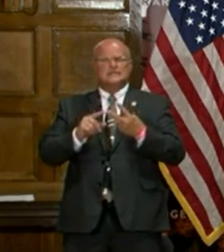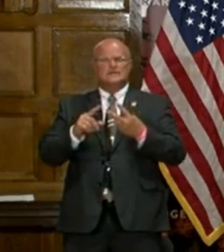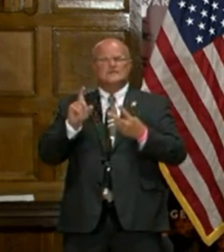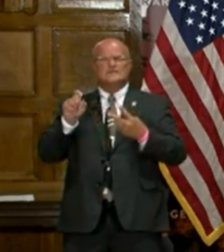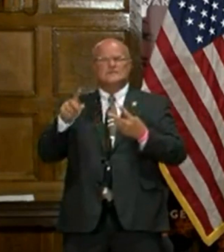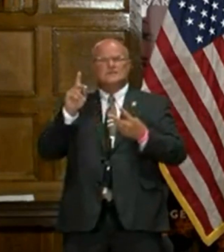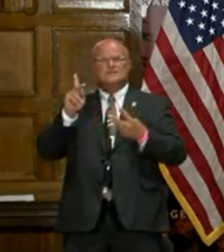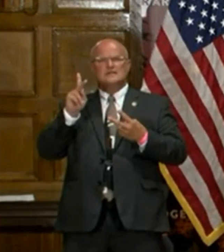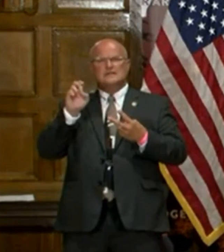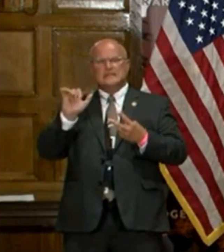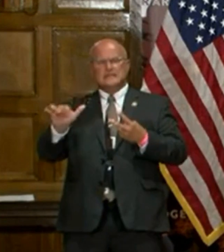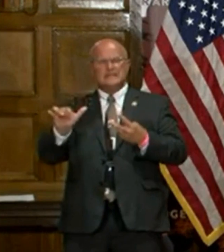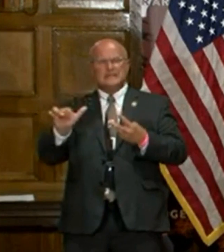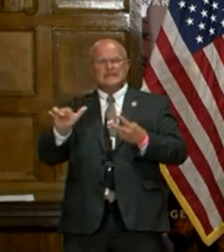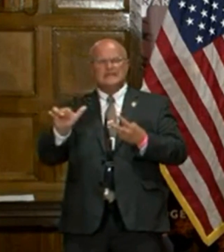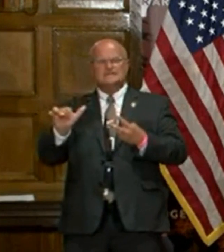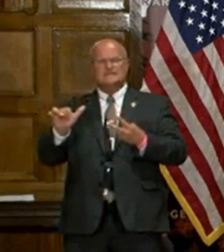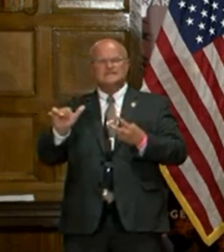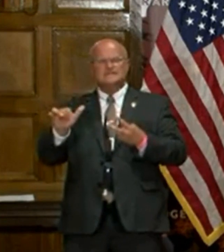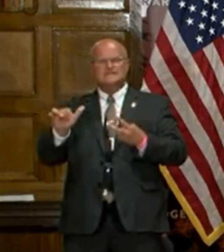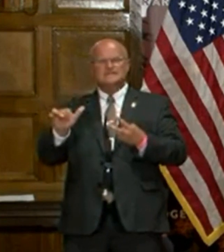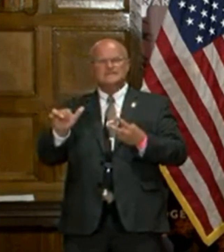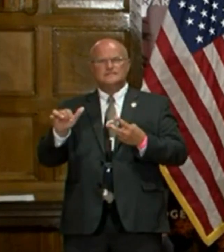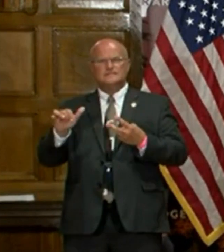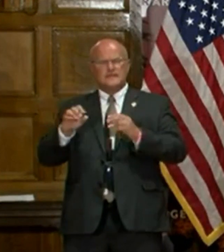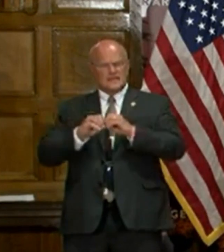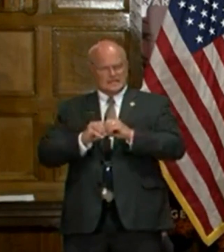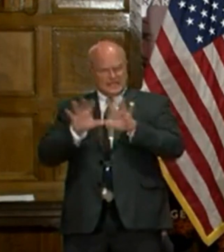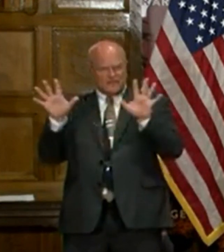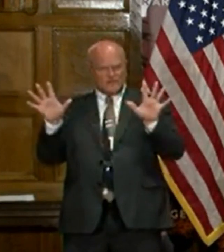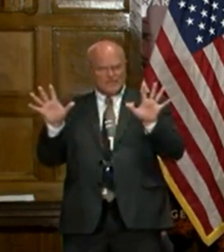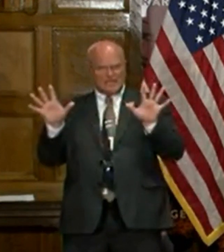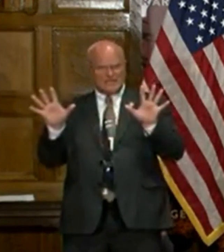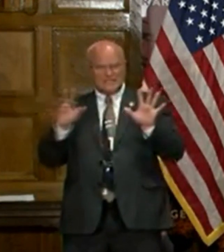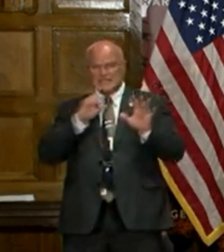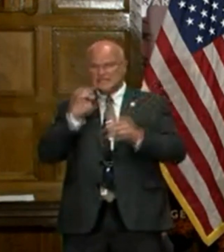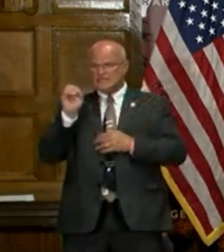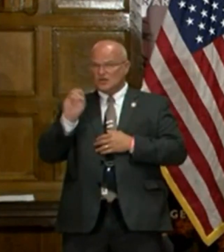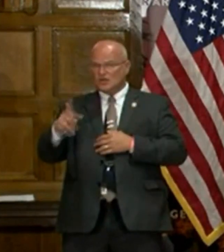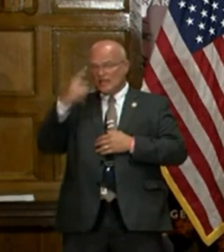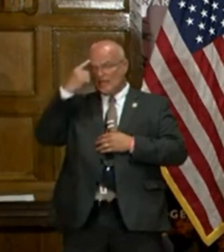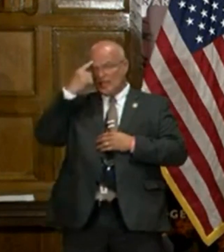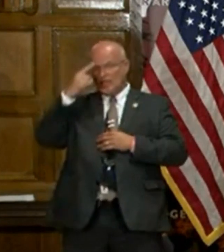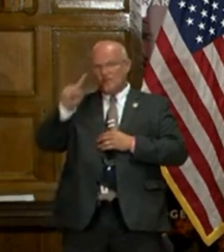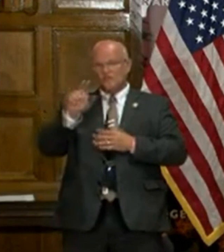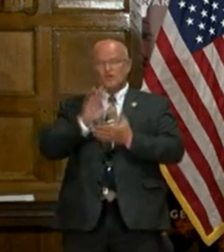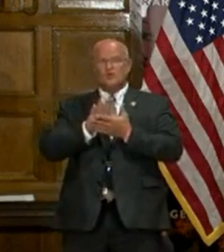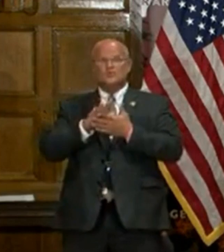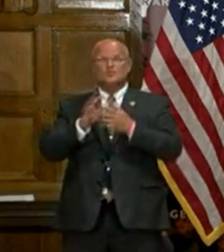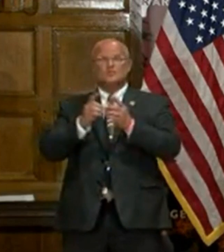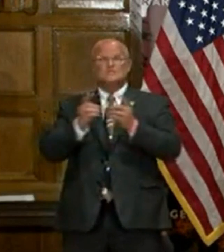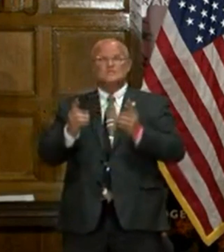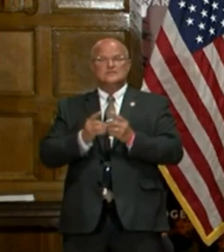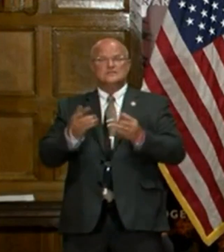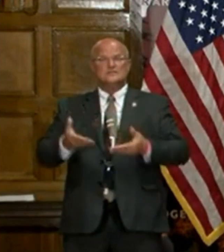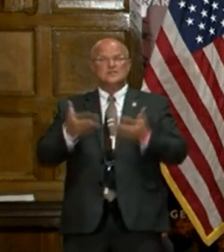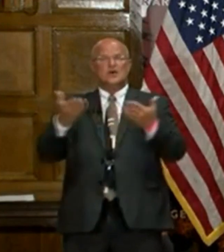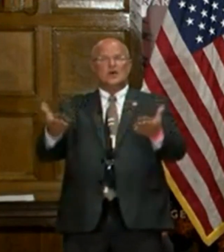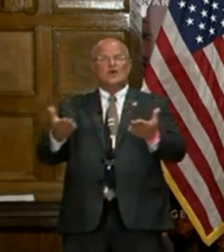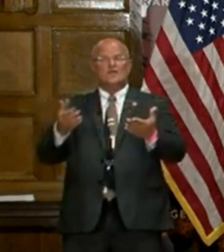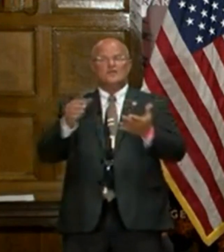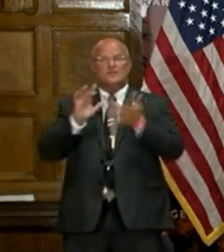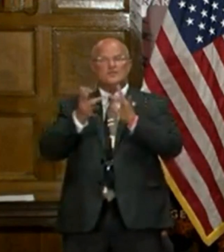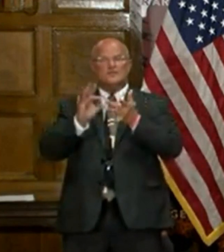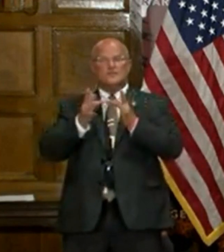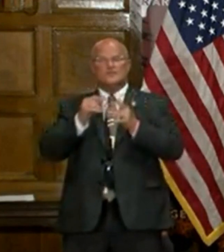for Secretary Key. Just a clarification, is it okay for a school district to still offer those virtual